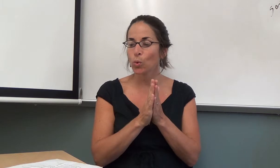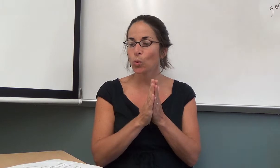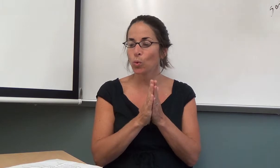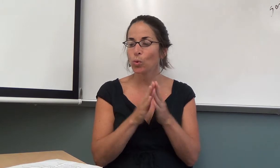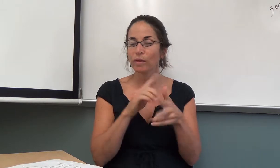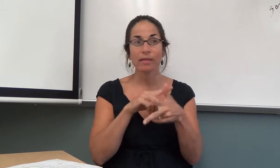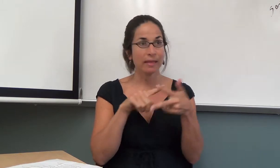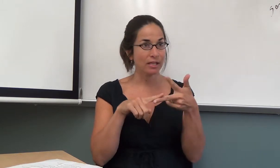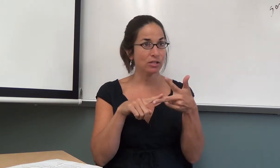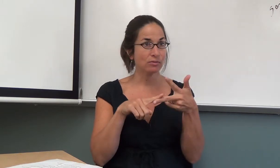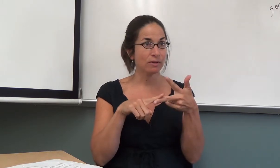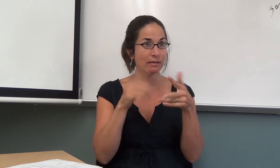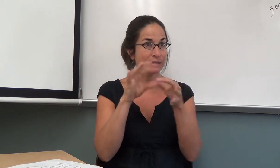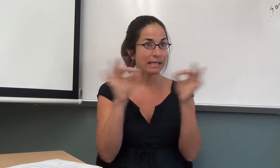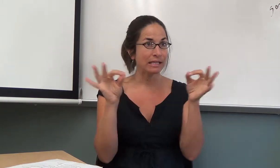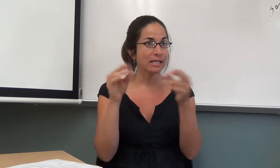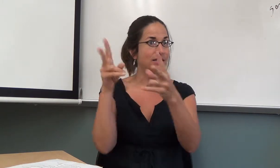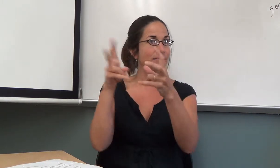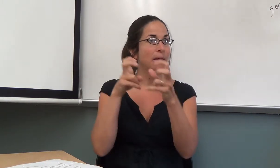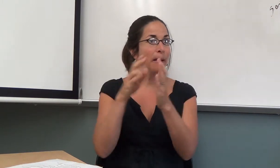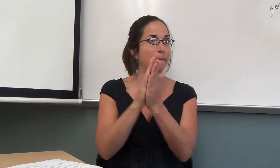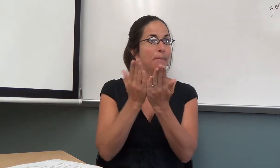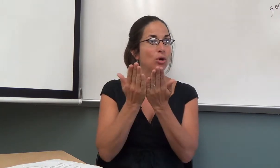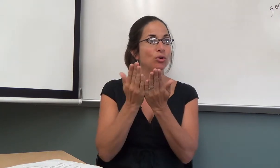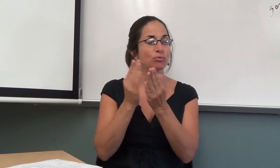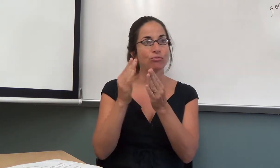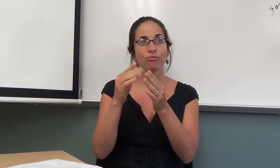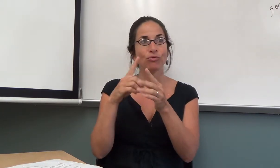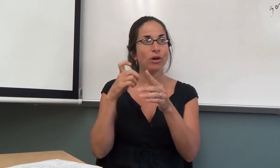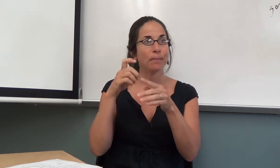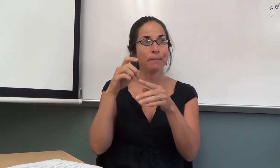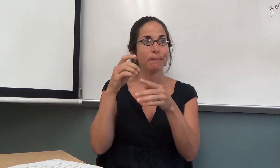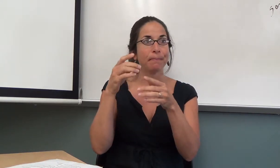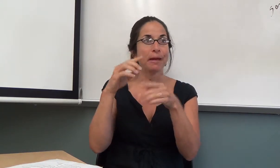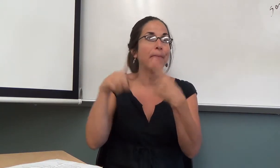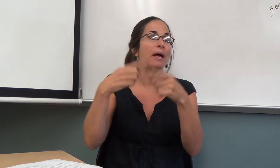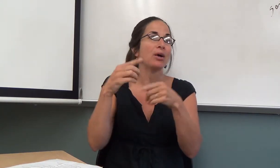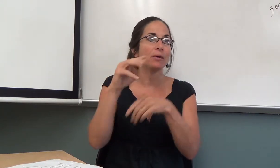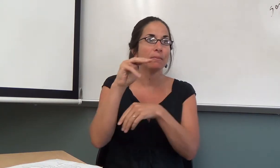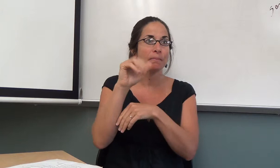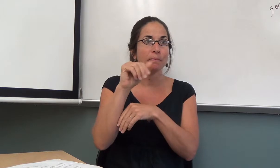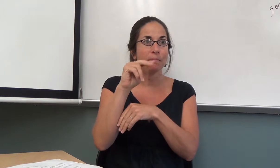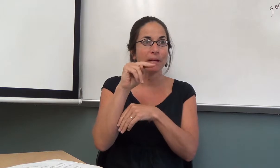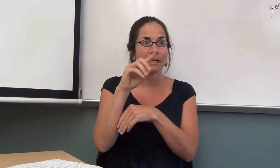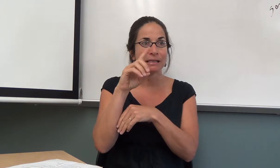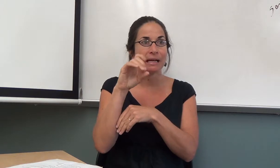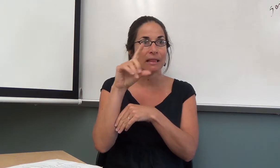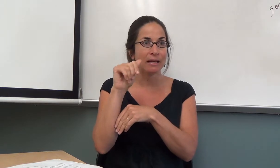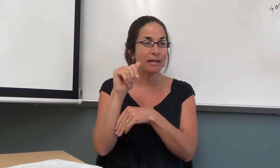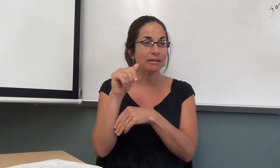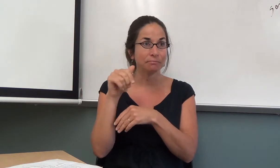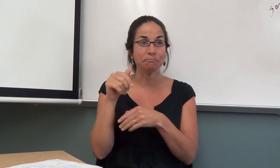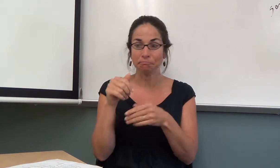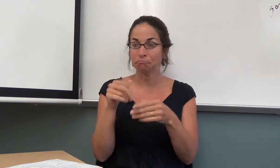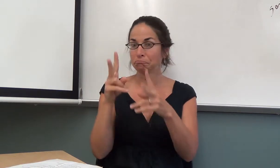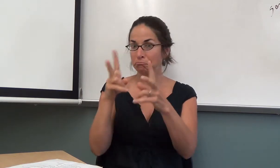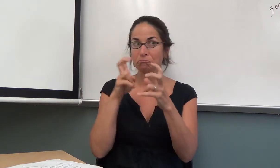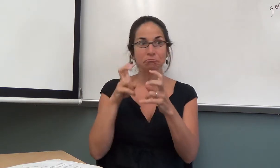out of a book about Mandela, just so you know. So it's kind of this is actually a little bit of history and a little bit of